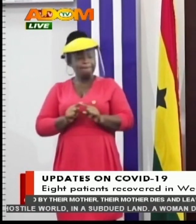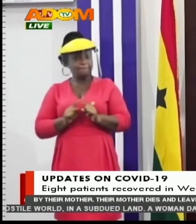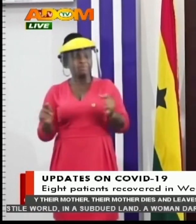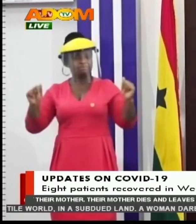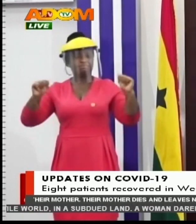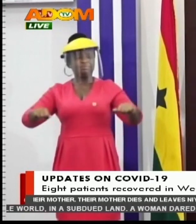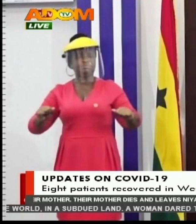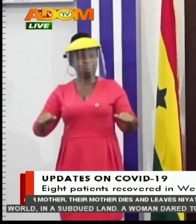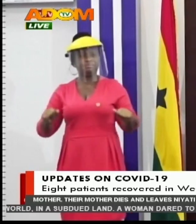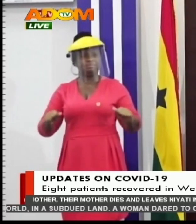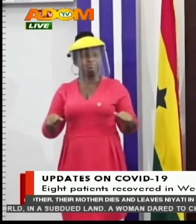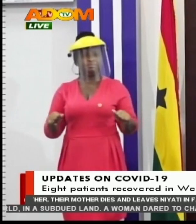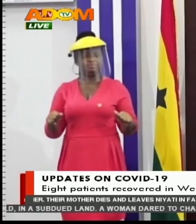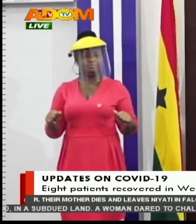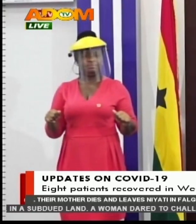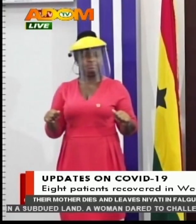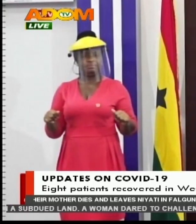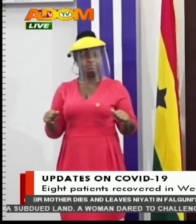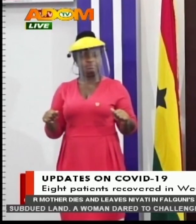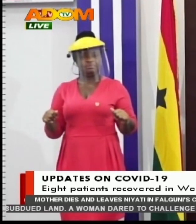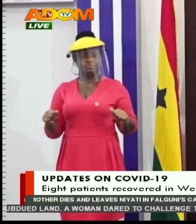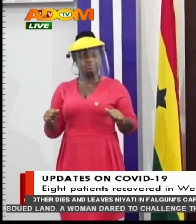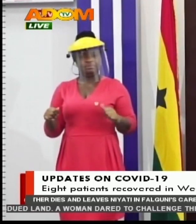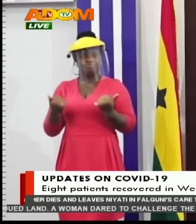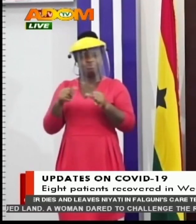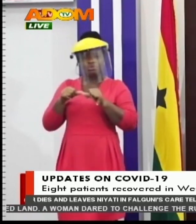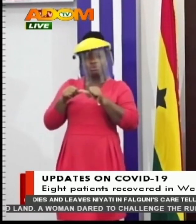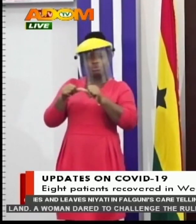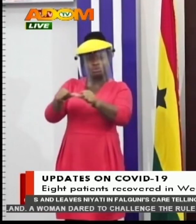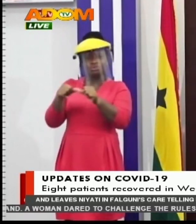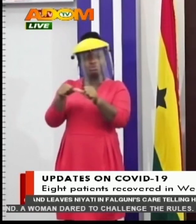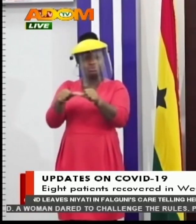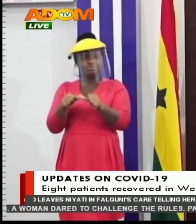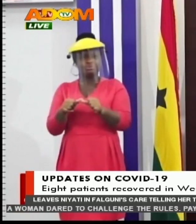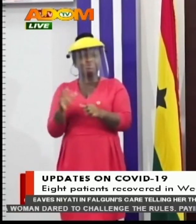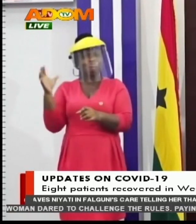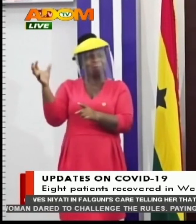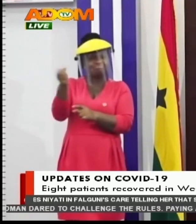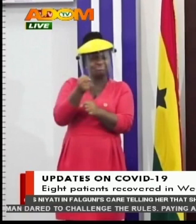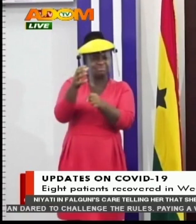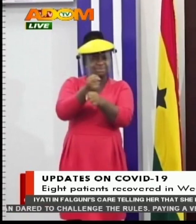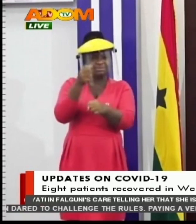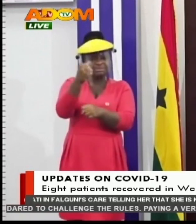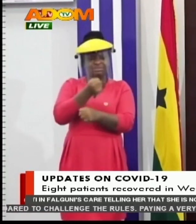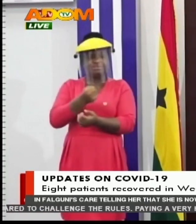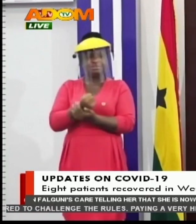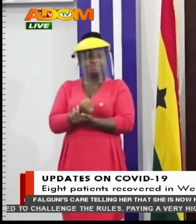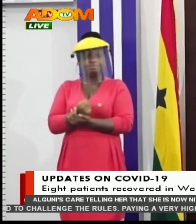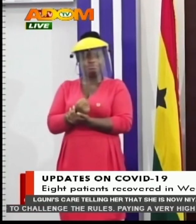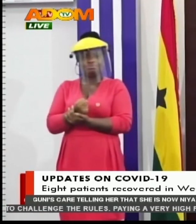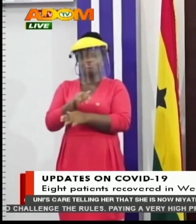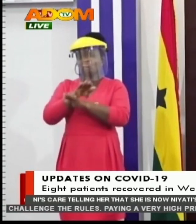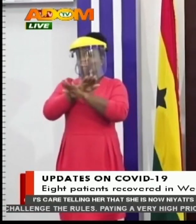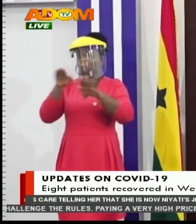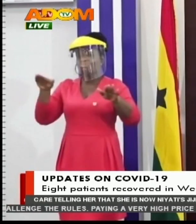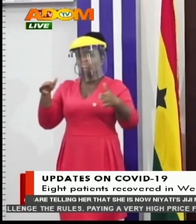of transmission of COVID-19. We are informed that crowds are one of the